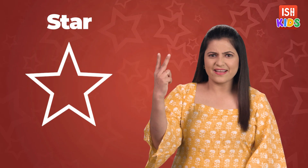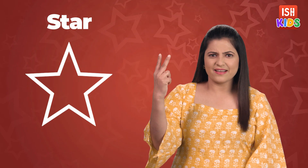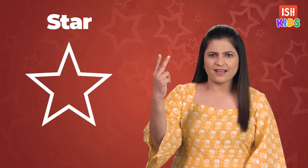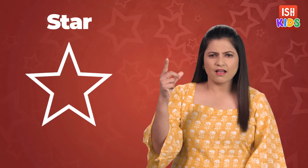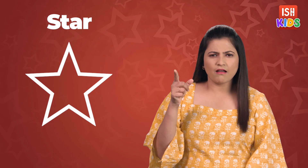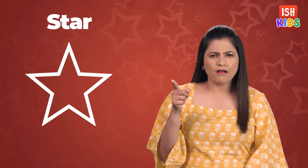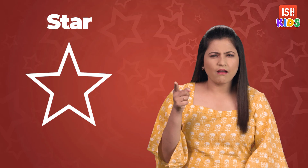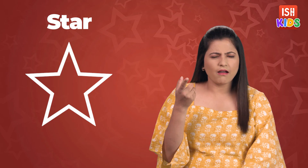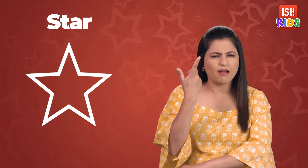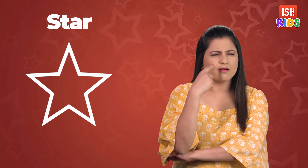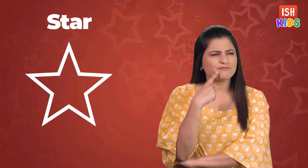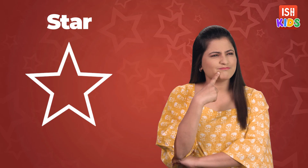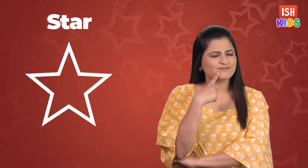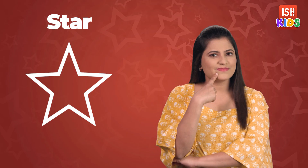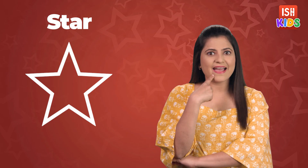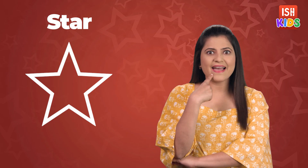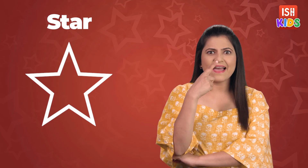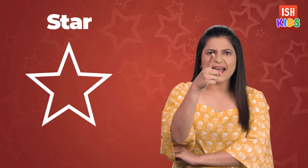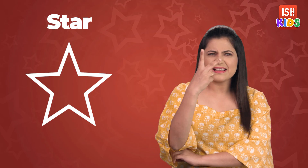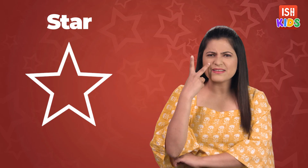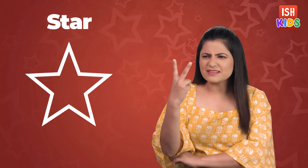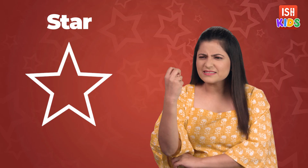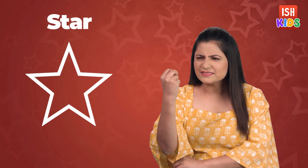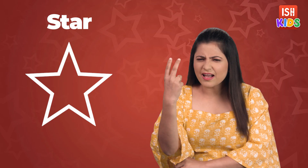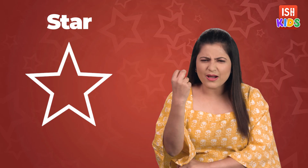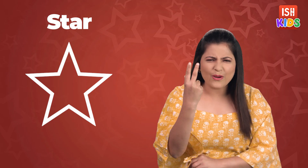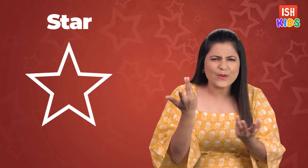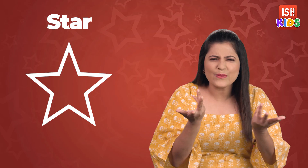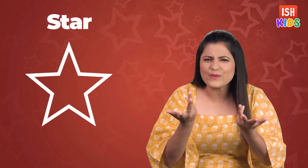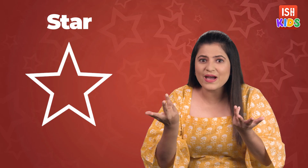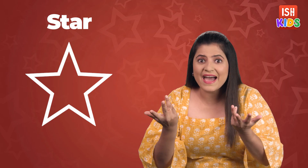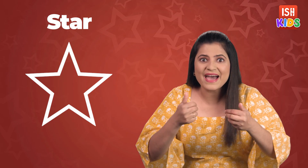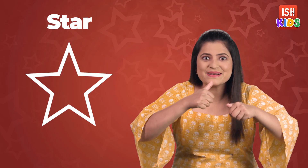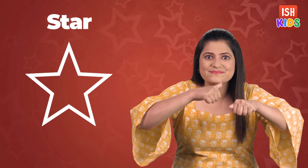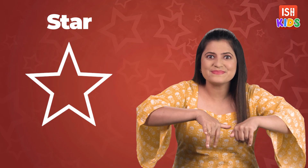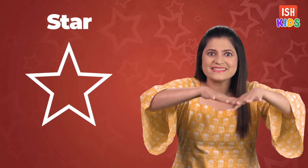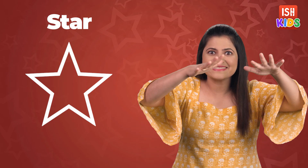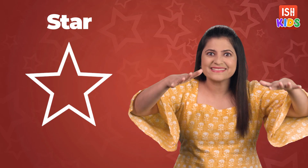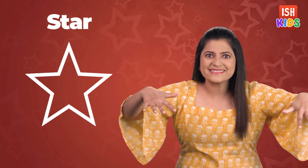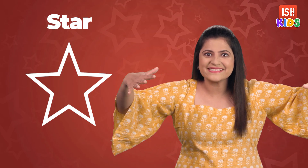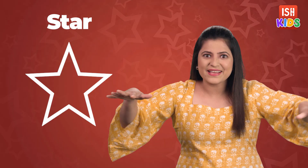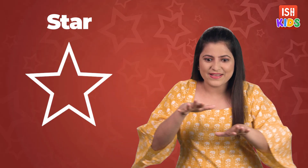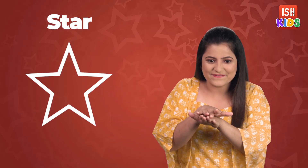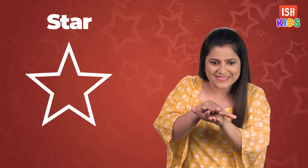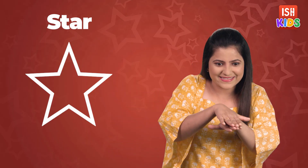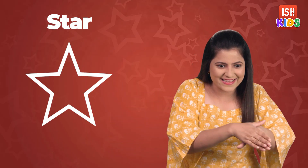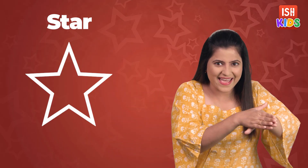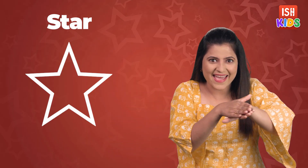Star. Where have you seen this? Yes, you've seen the star when you go to the